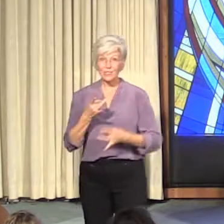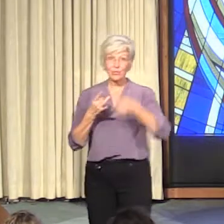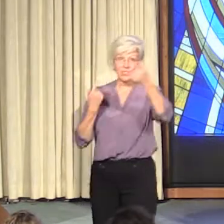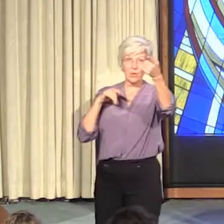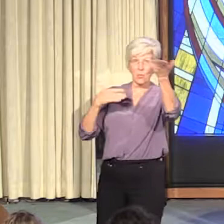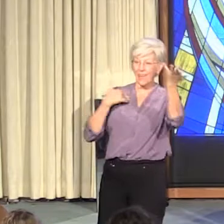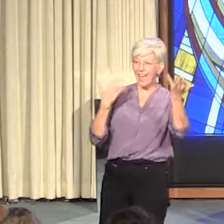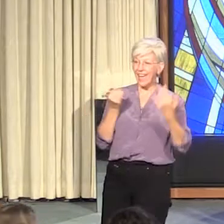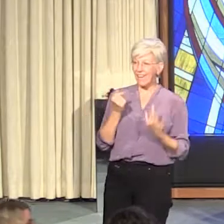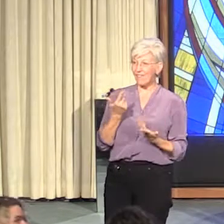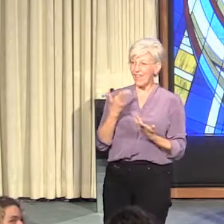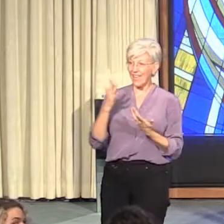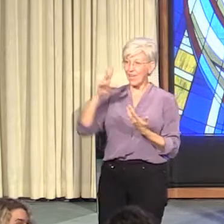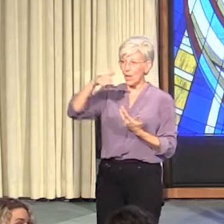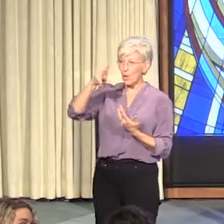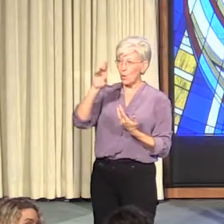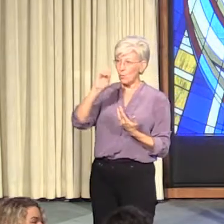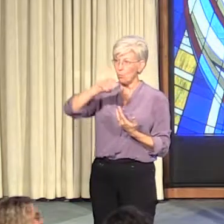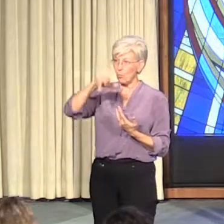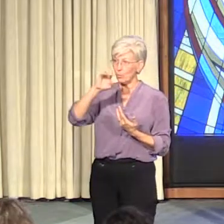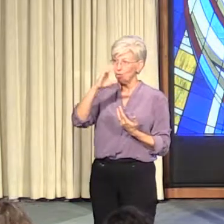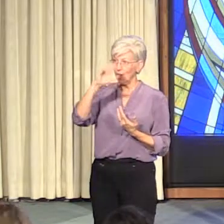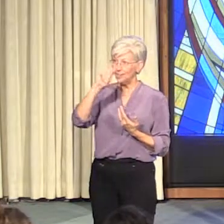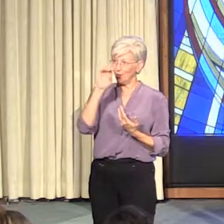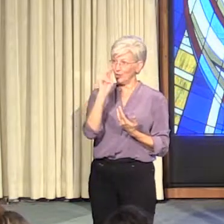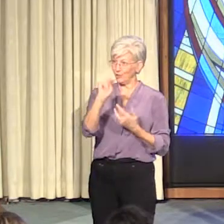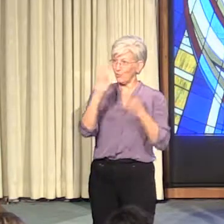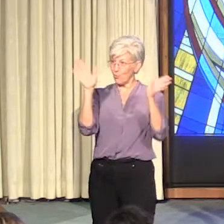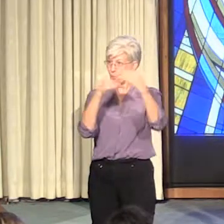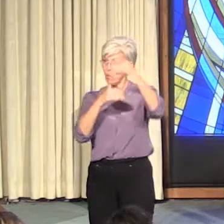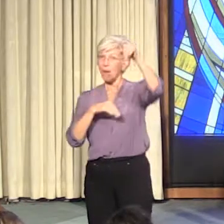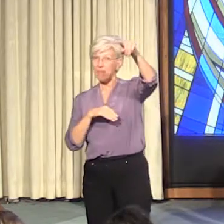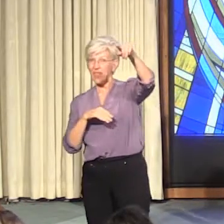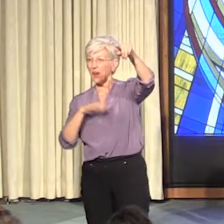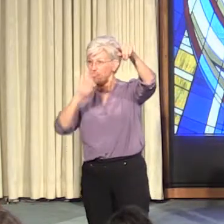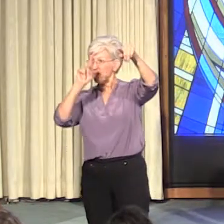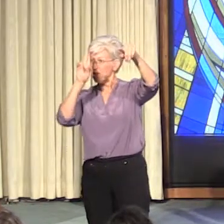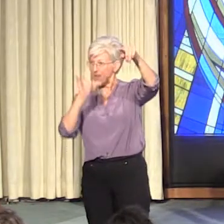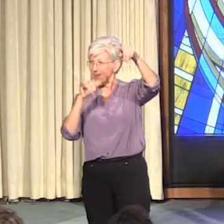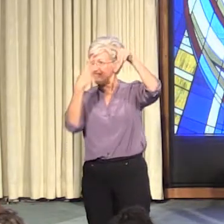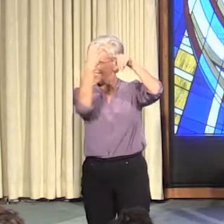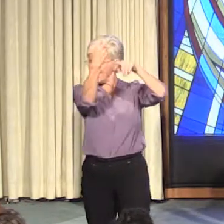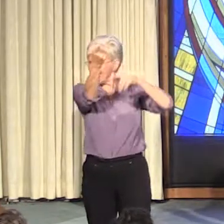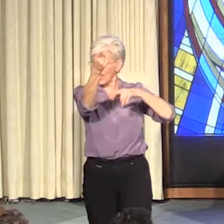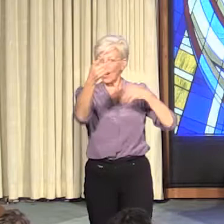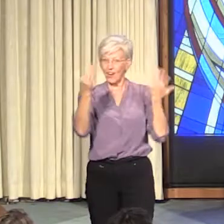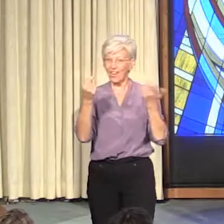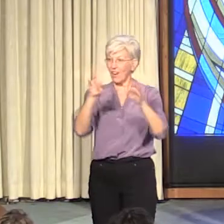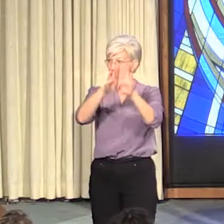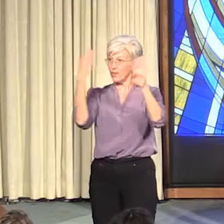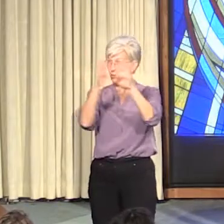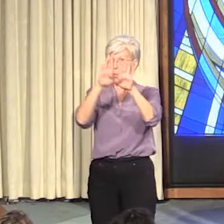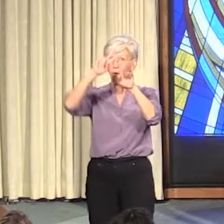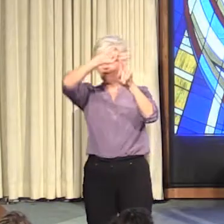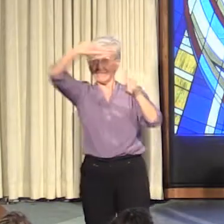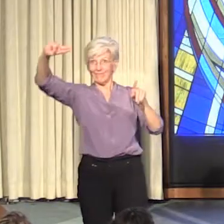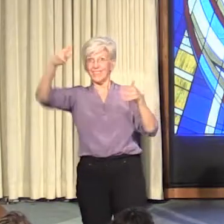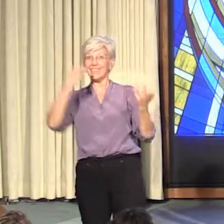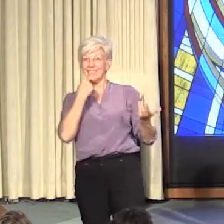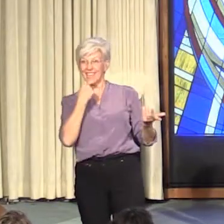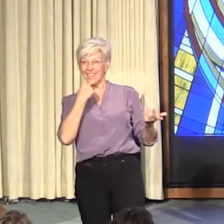Barry sits during the service. Kind of, it's funny that it actually is labeled on the door. It says projection